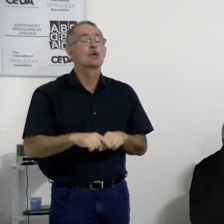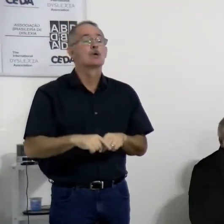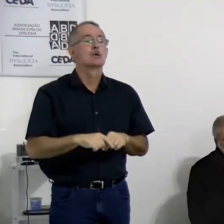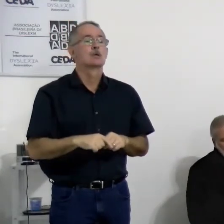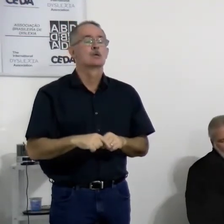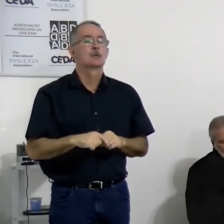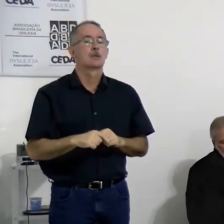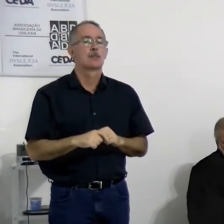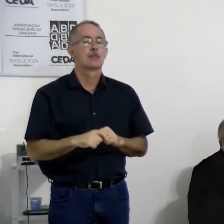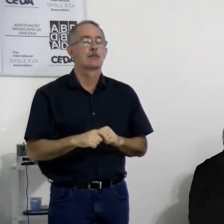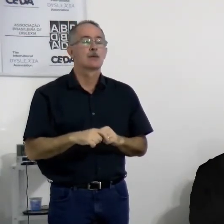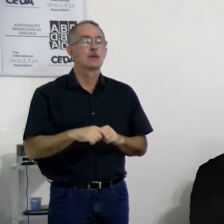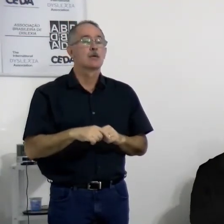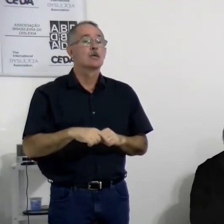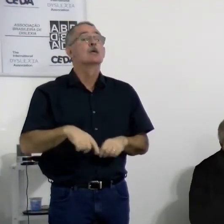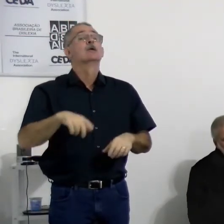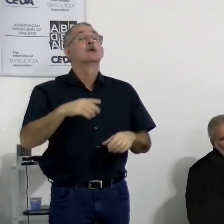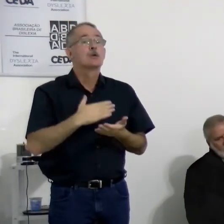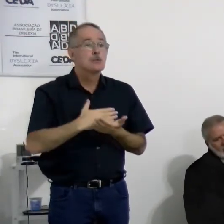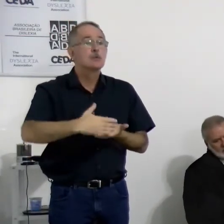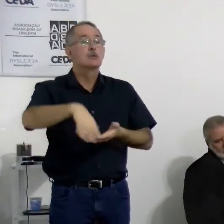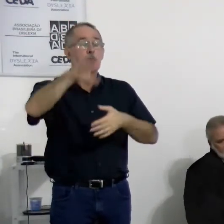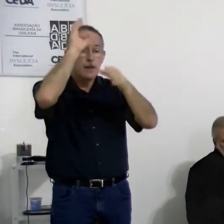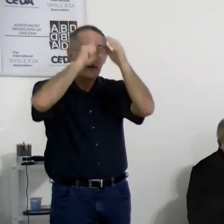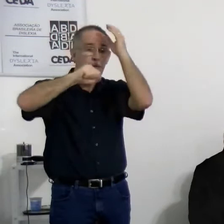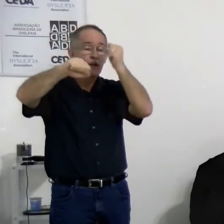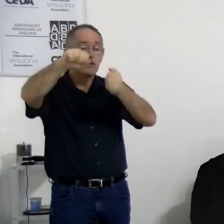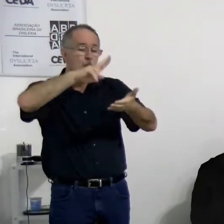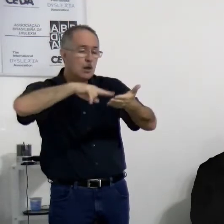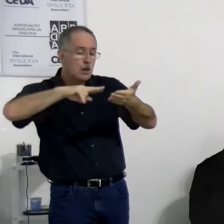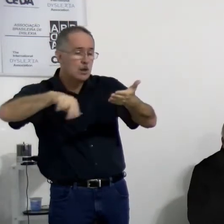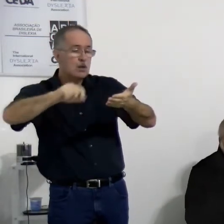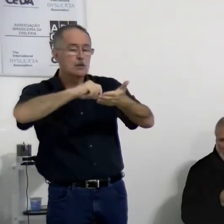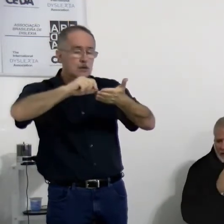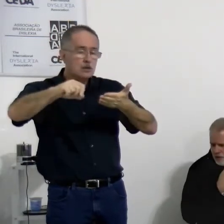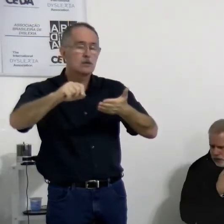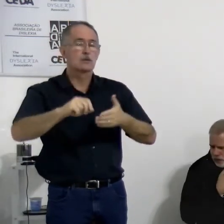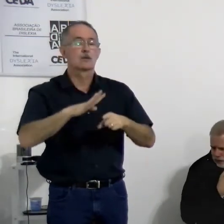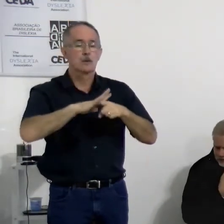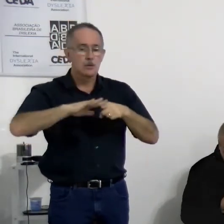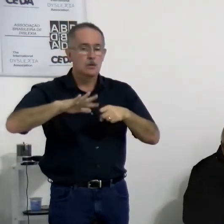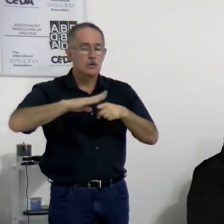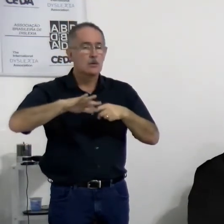de aquisição de leitura escrita, né, na área de processamento fonológico e metafonológico.